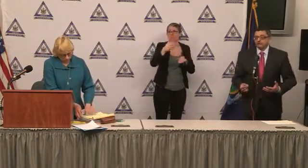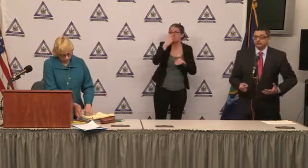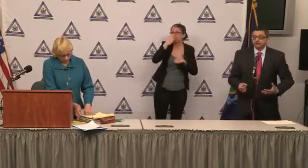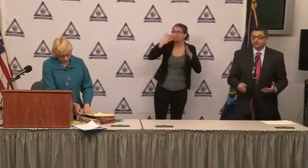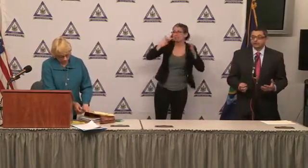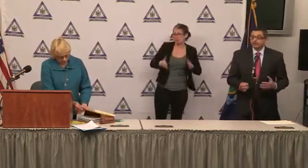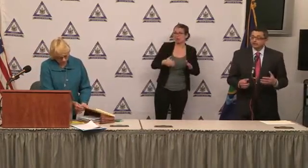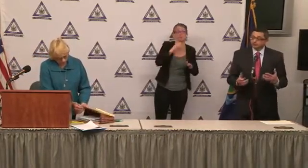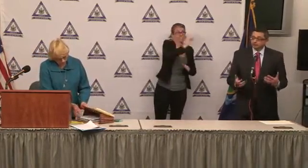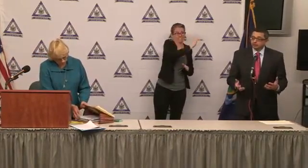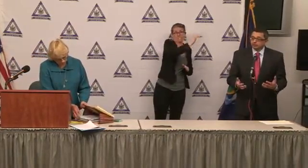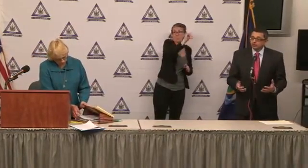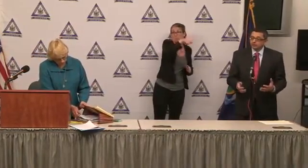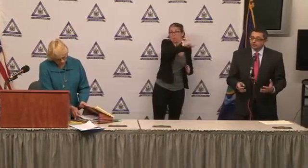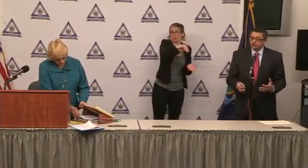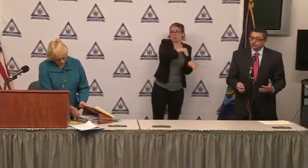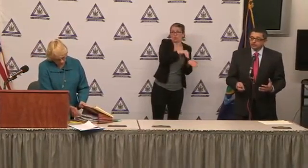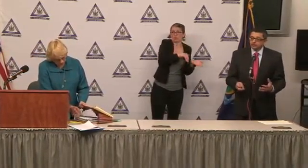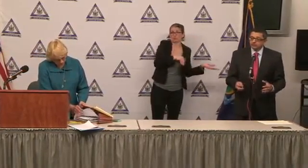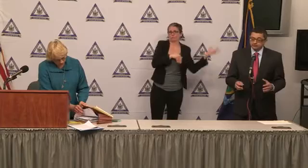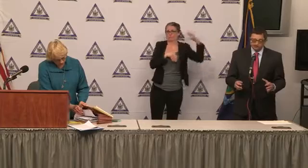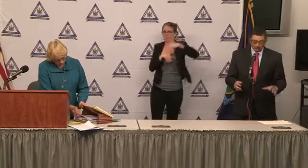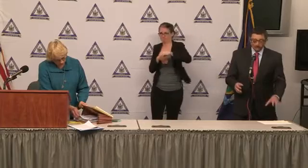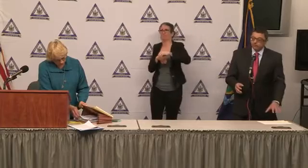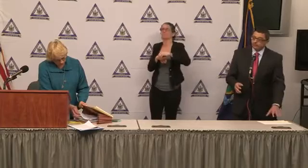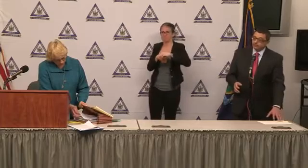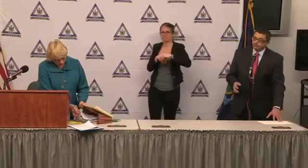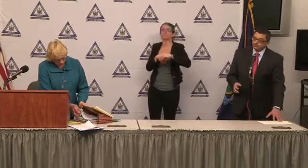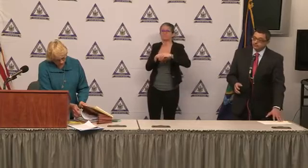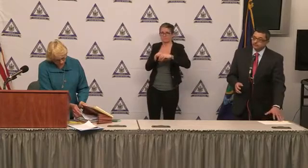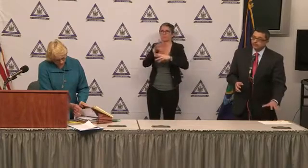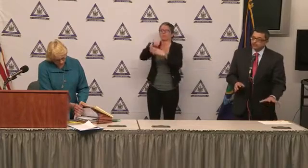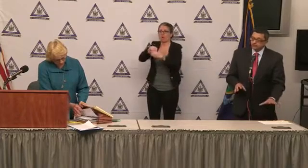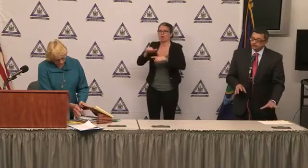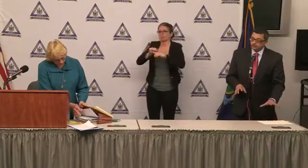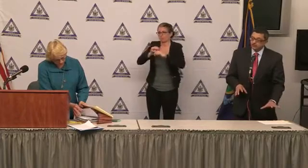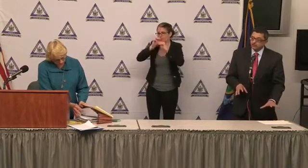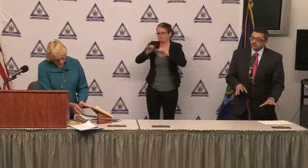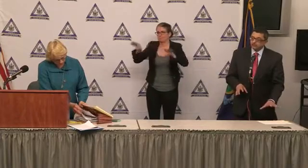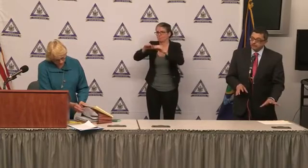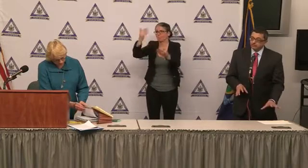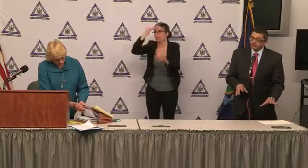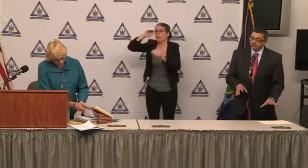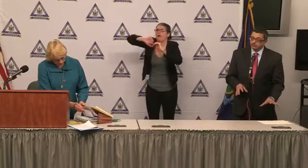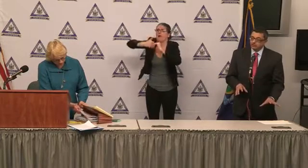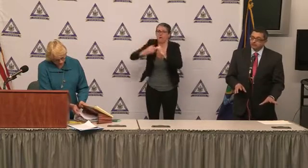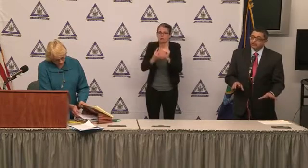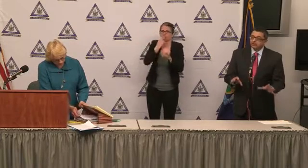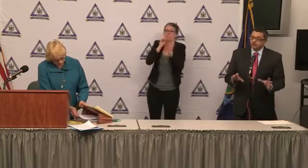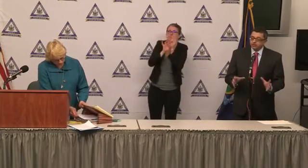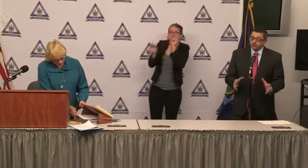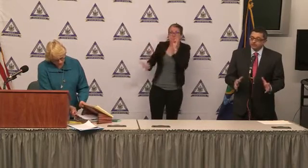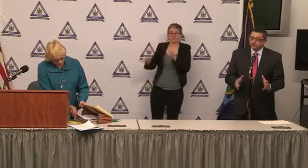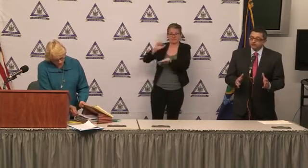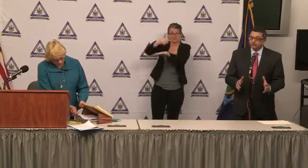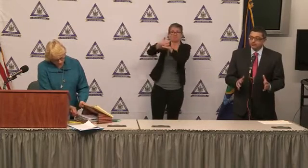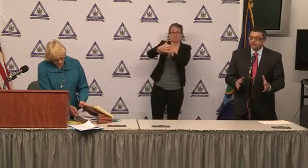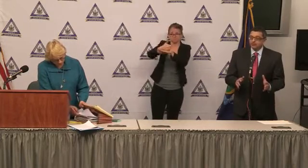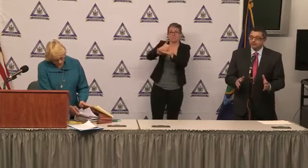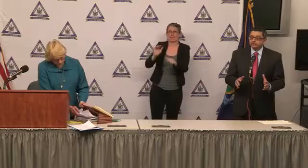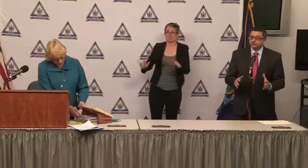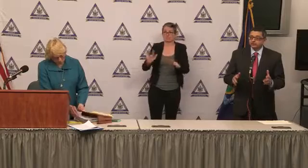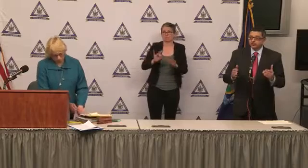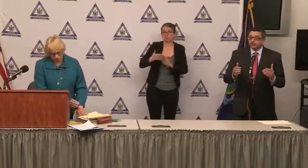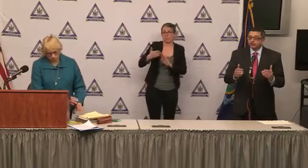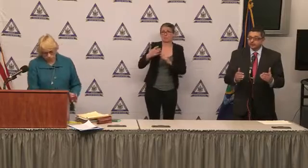the ventilator. And so we're working with the healthcare systems, one, to assess the current number of beds that we have, but also look for